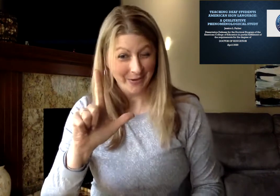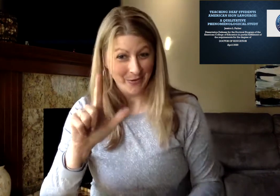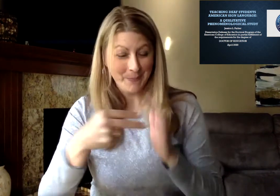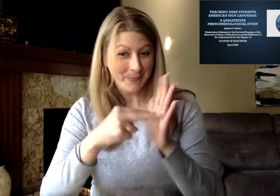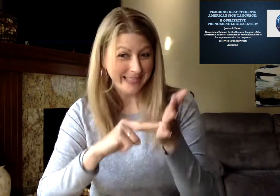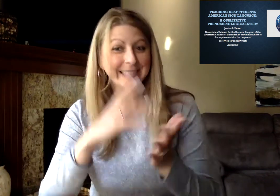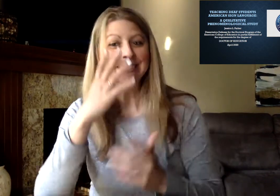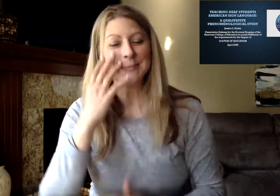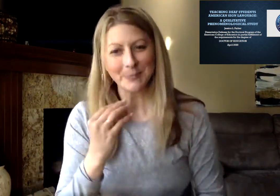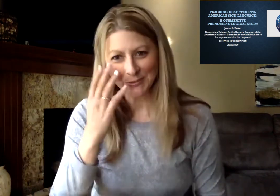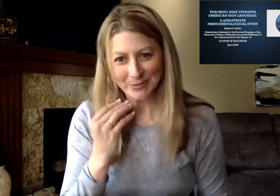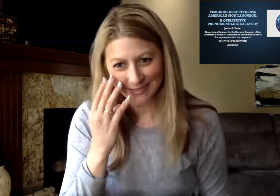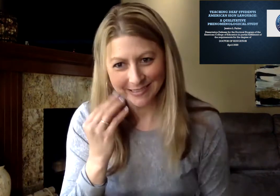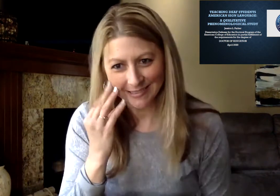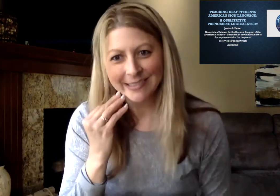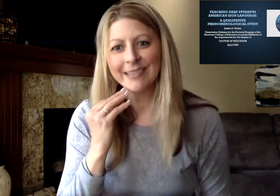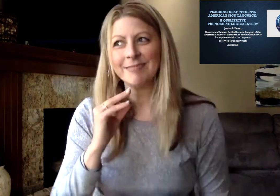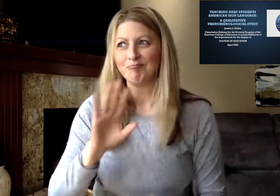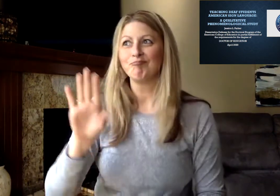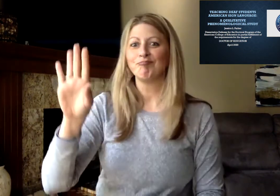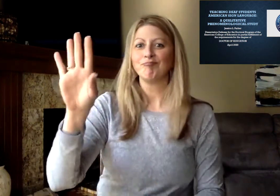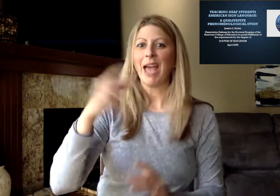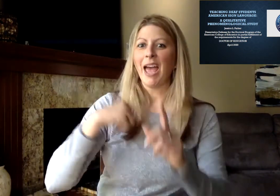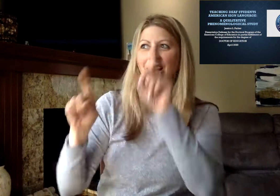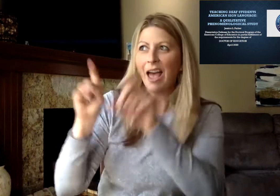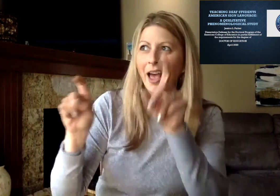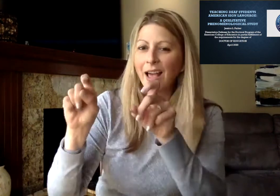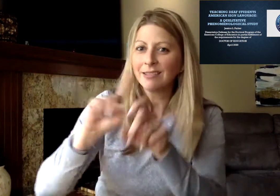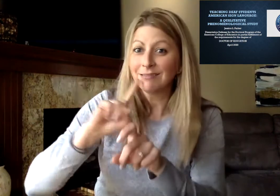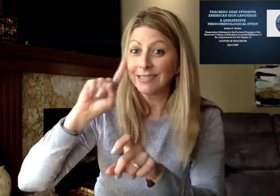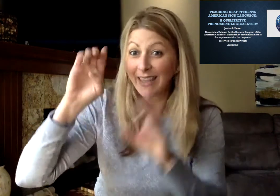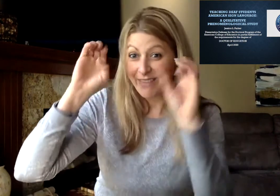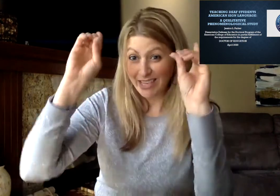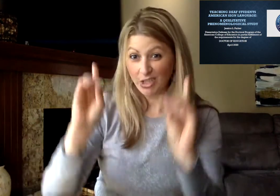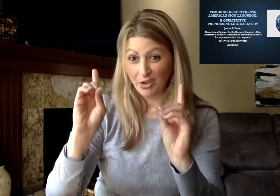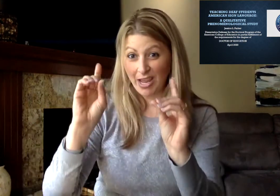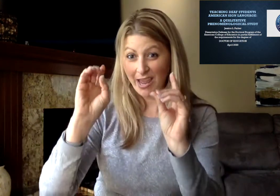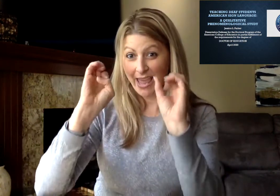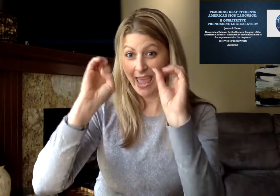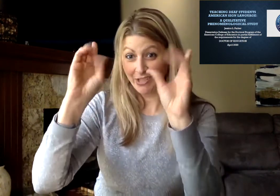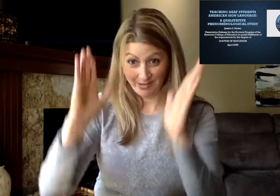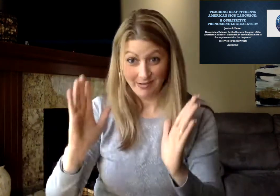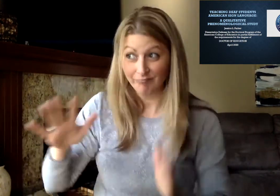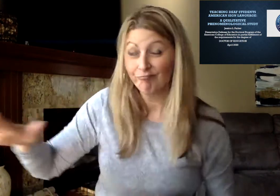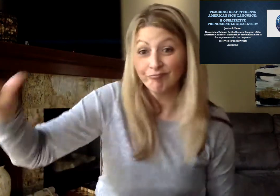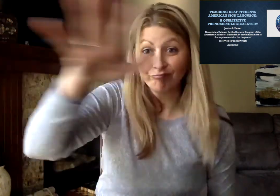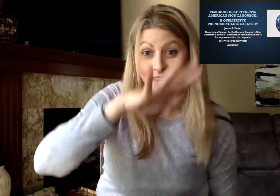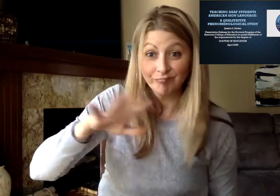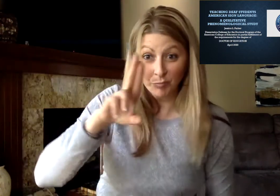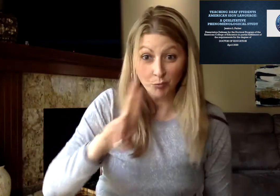Phenomenological, that means experiences. So I asked questions of the deaf educators from